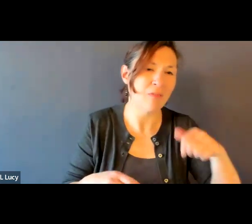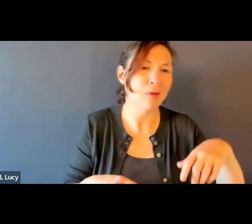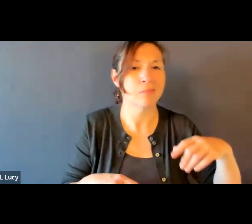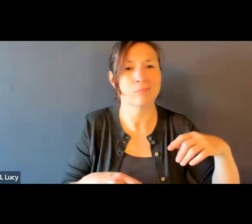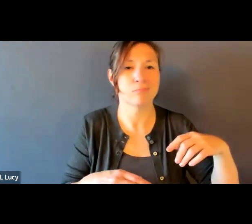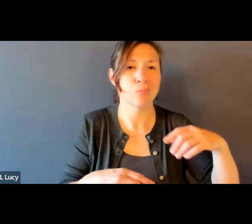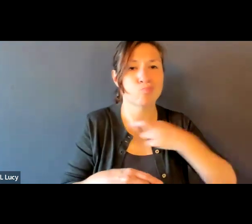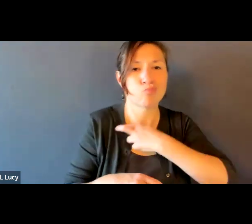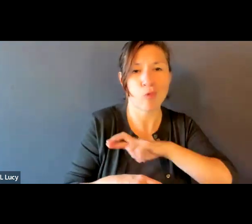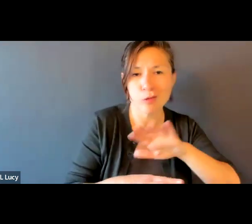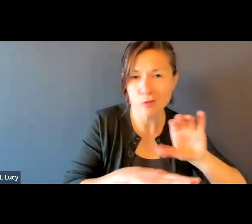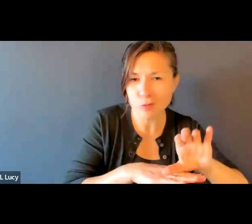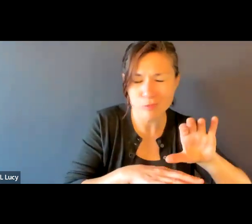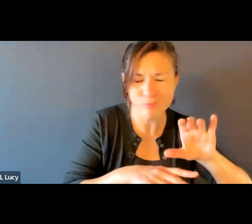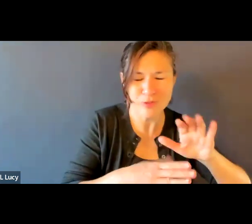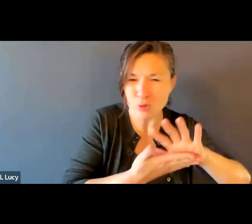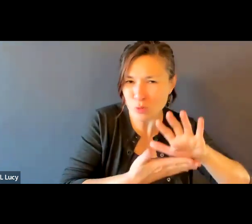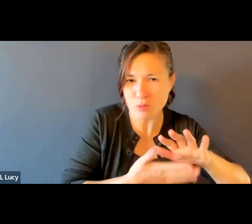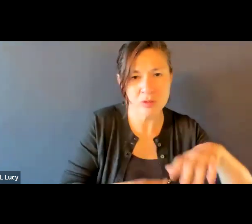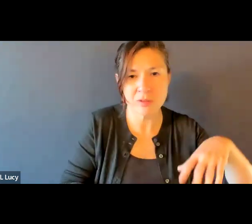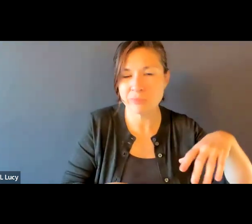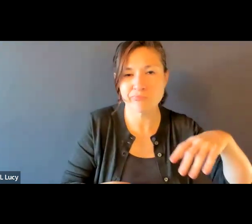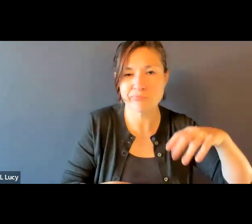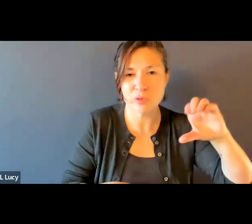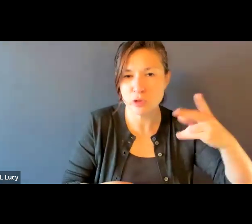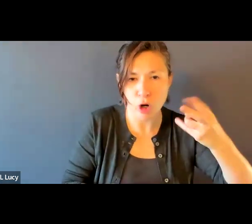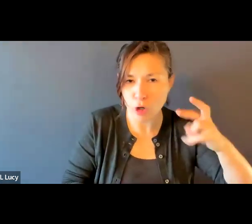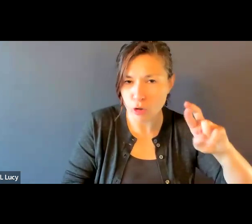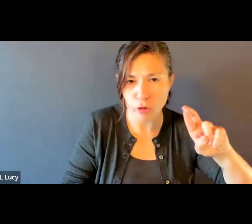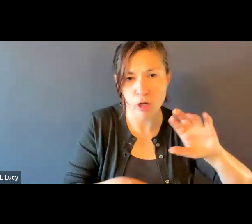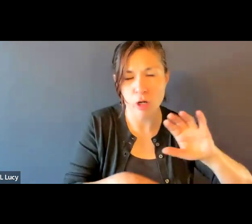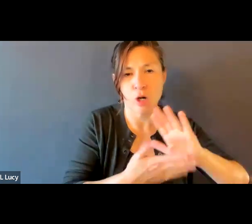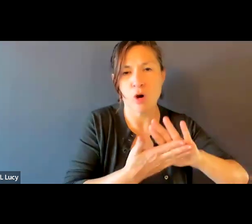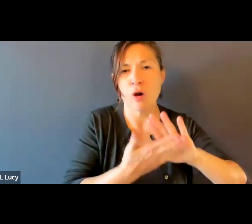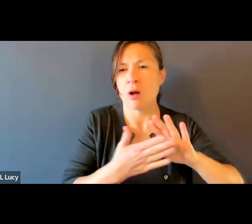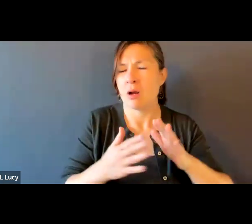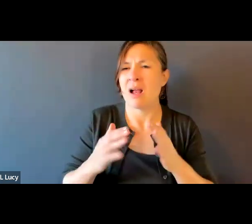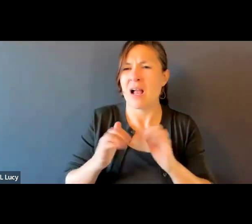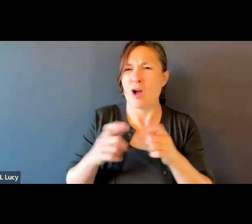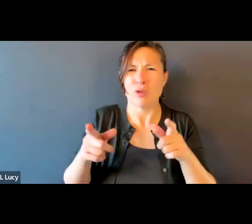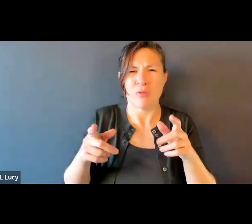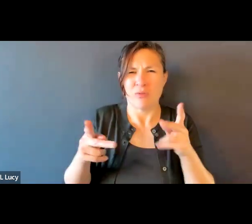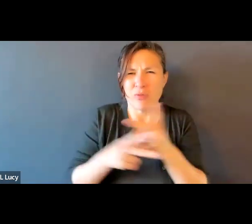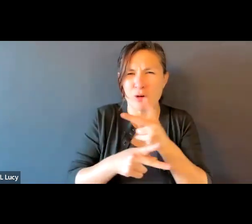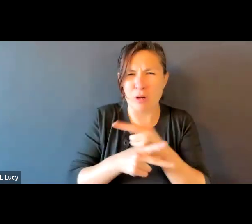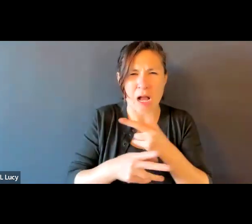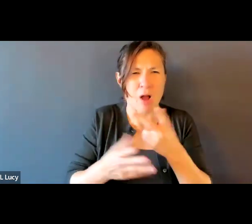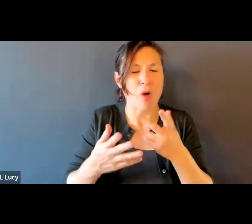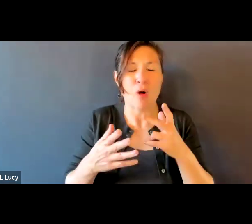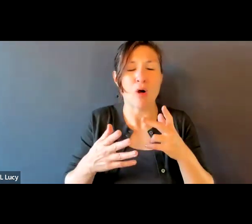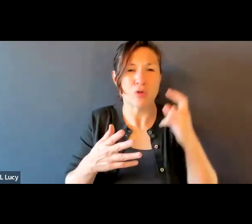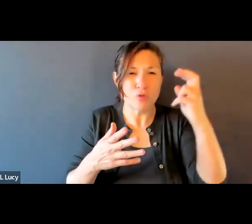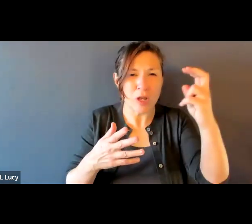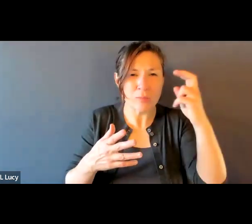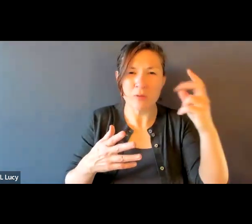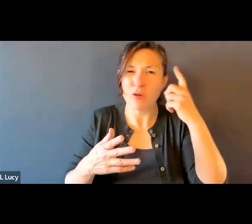is that an impact on trying to arrange, not just for our student athletes, which is critical, but also field trips we have going on?